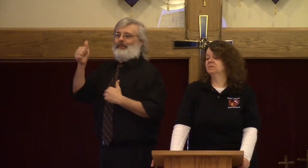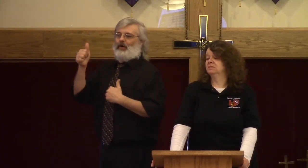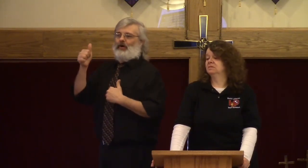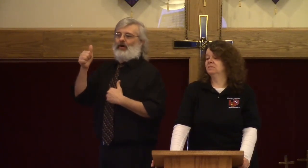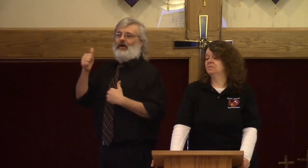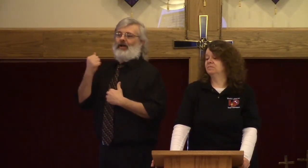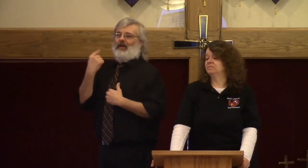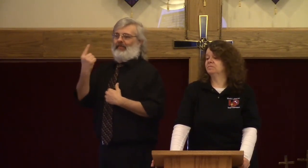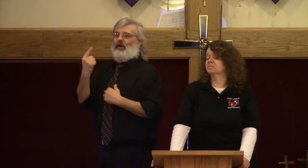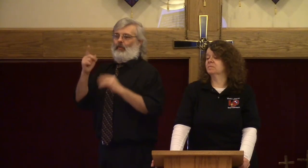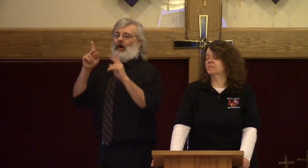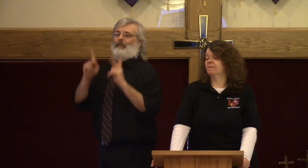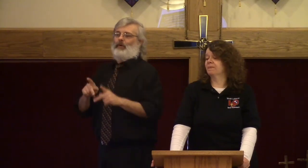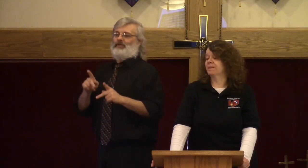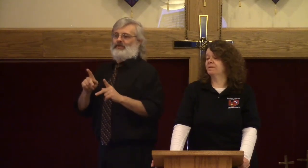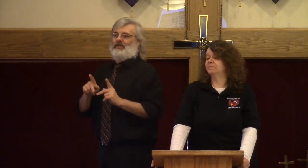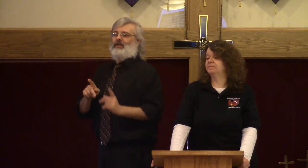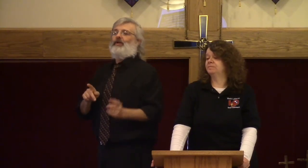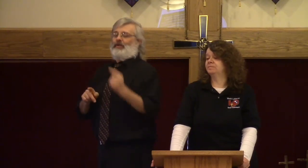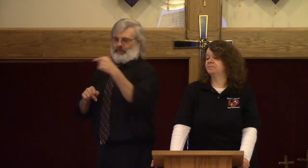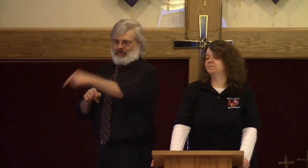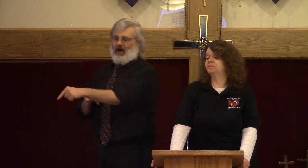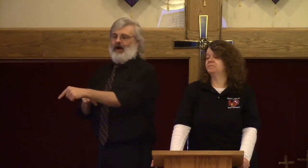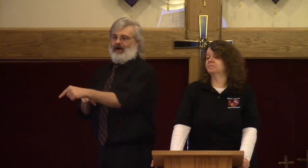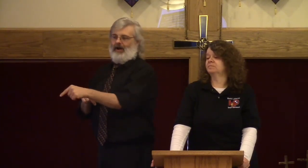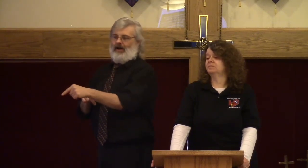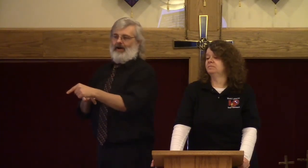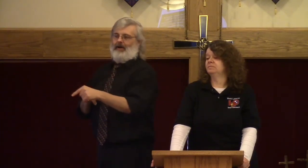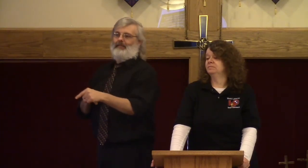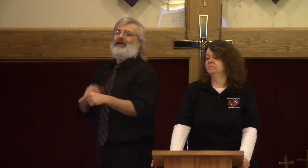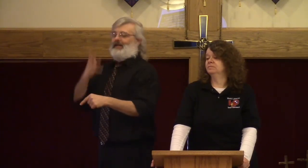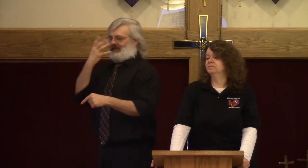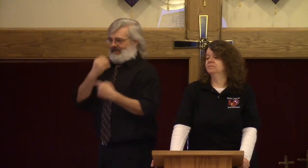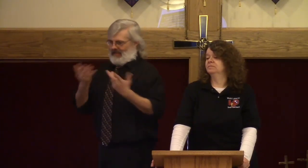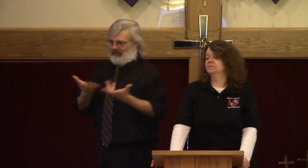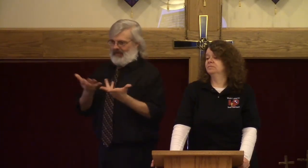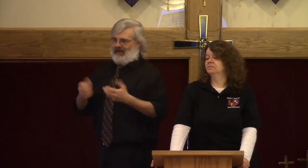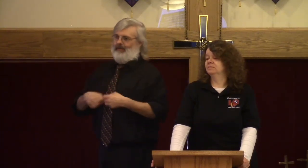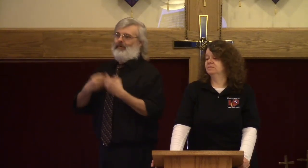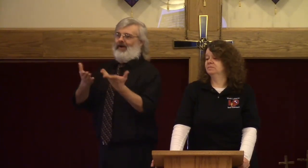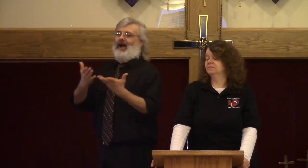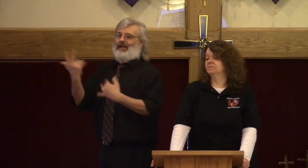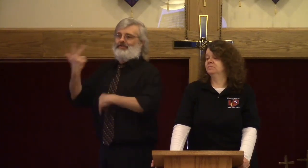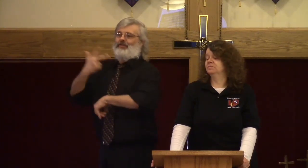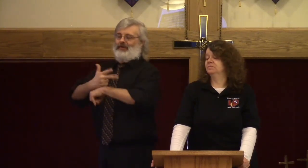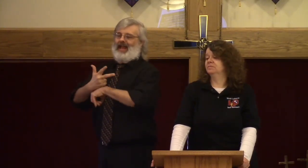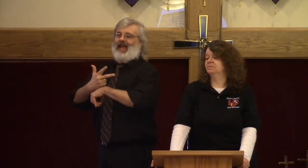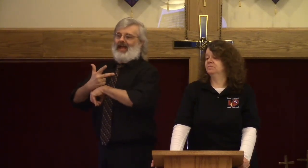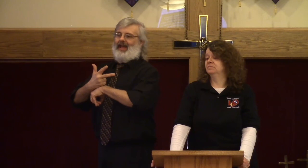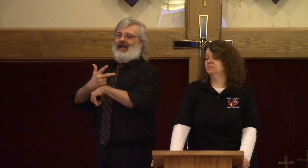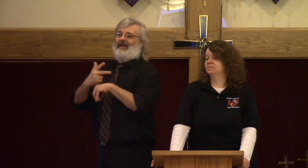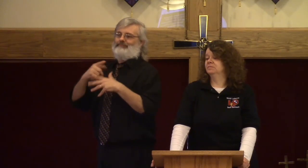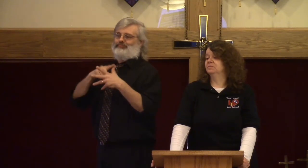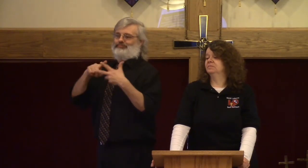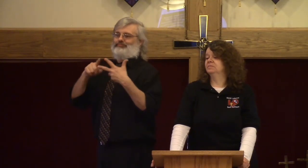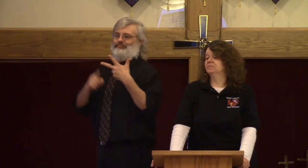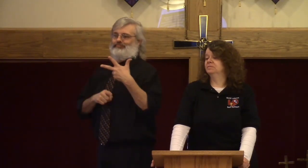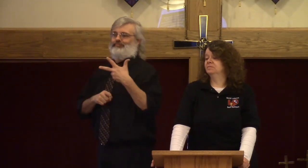cheaper to come. Sleep here, provide 3-day,